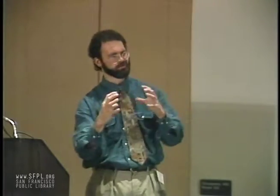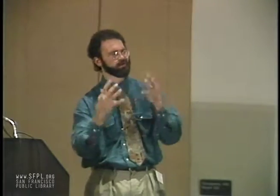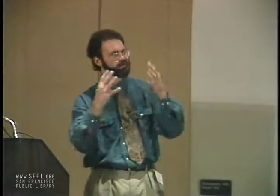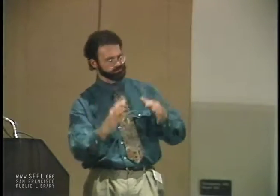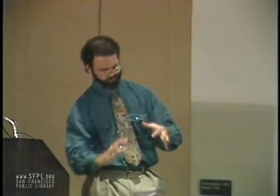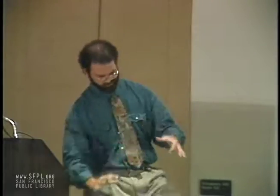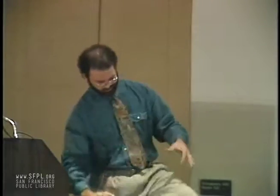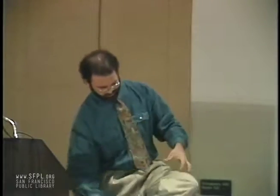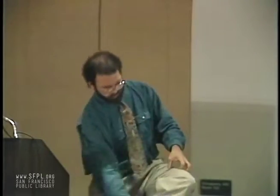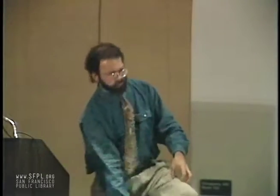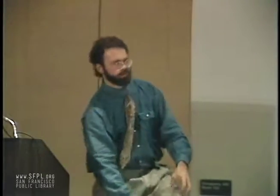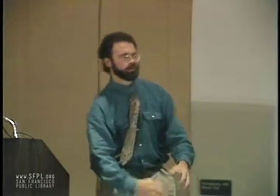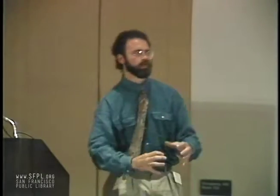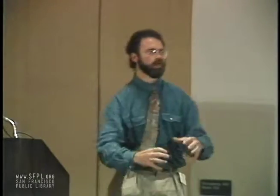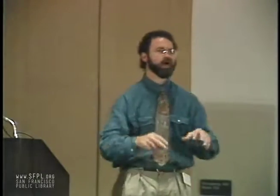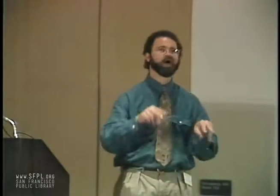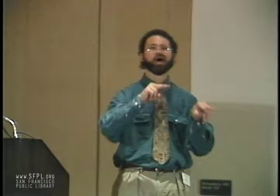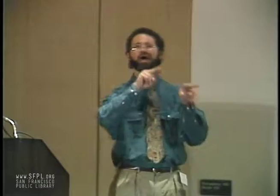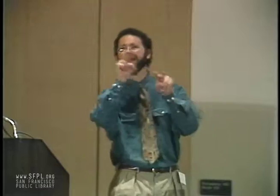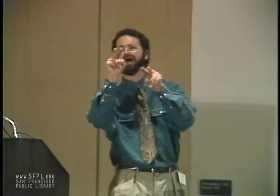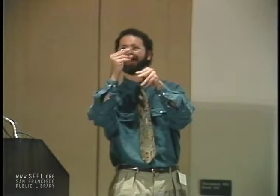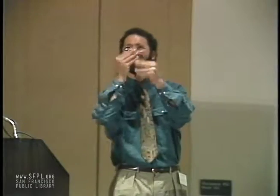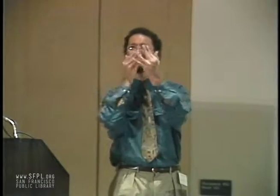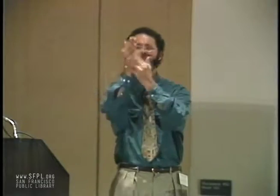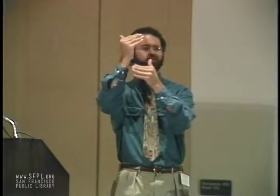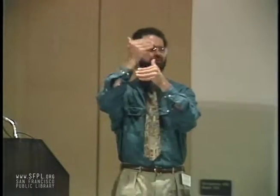with chains and shackles.